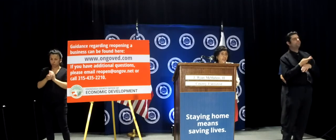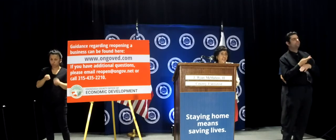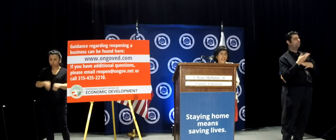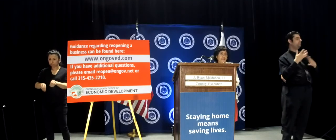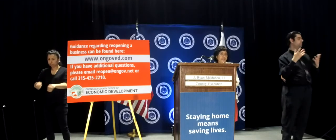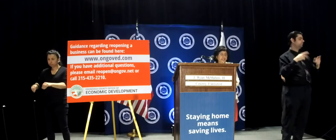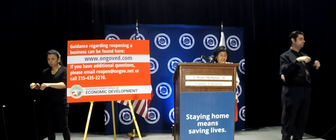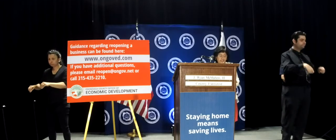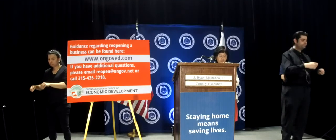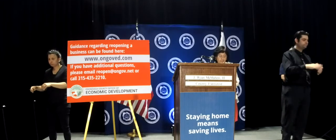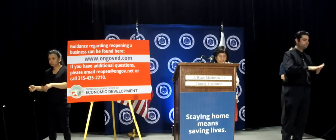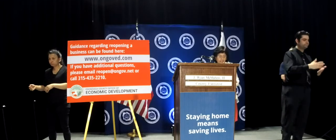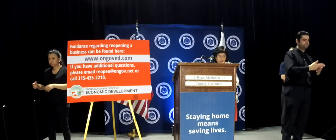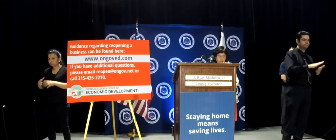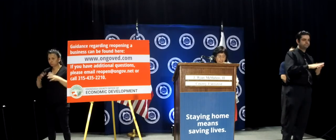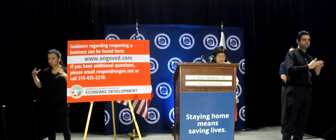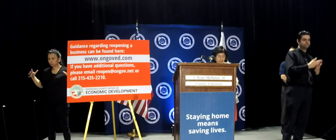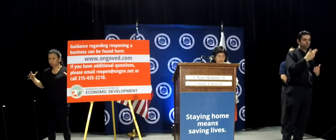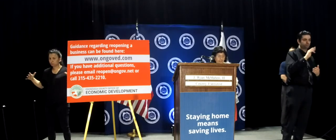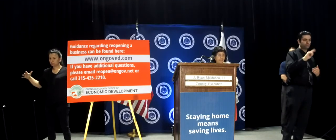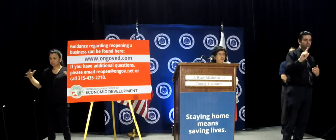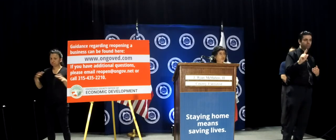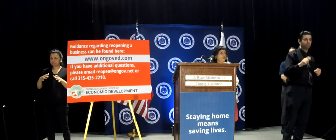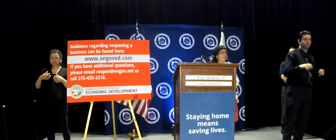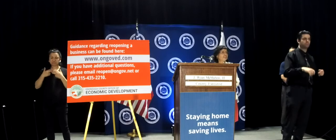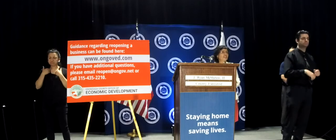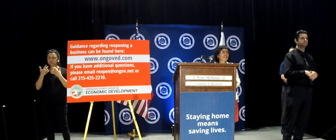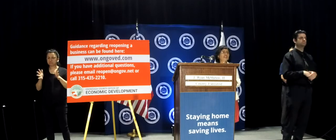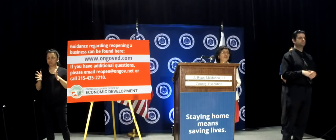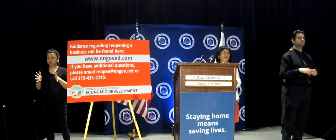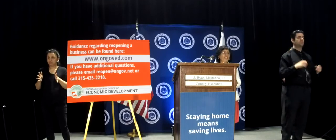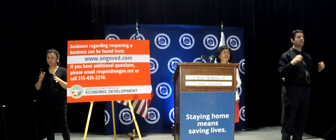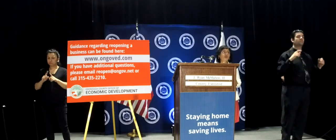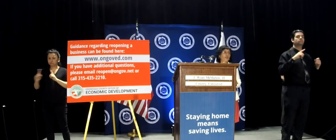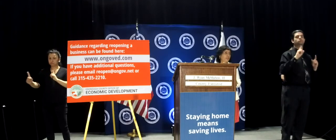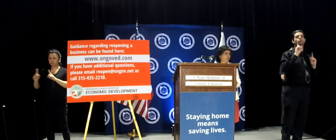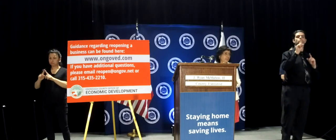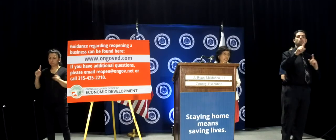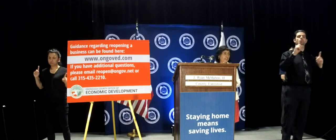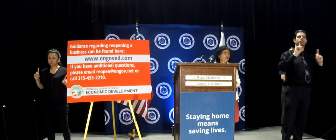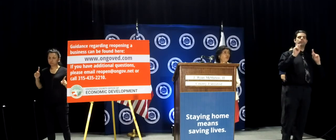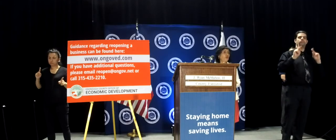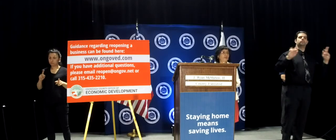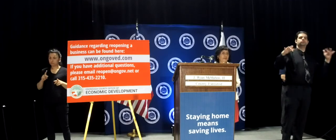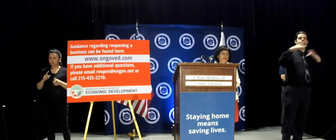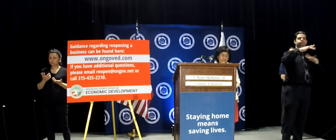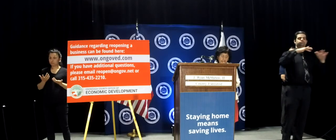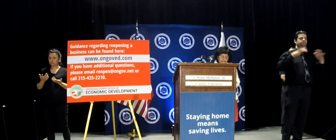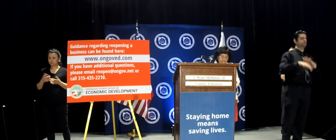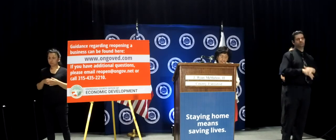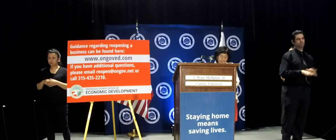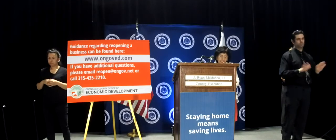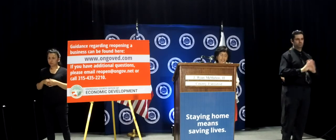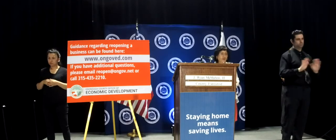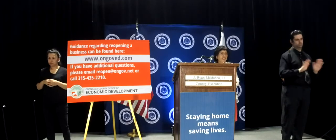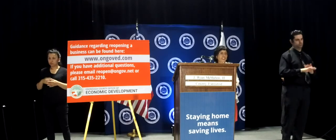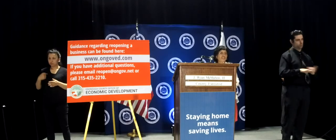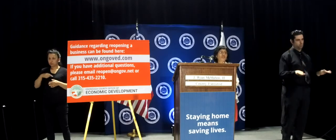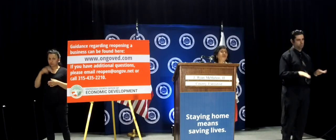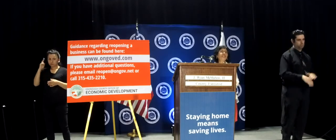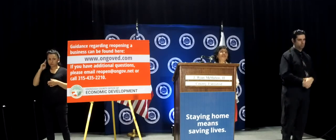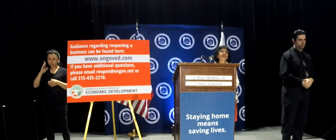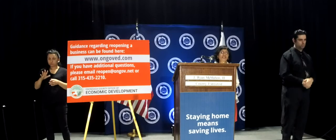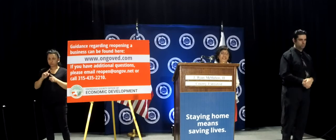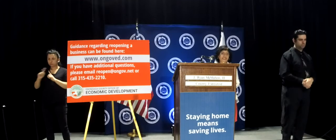No large gatherings, as County Executive has mentioned. Social distancing should be a normal a new norm, right? And hand washing